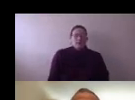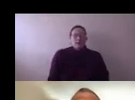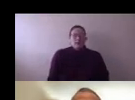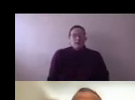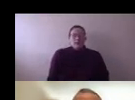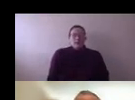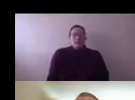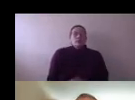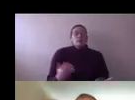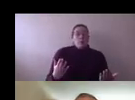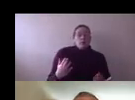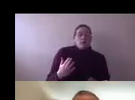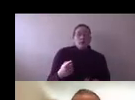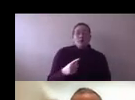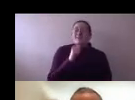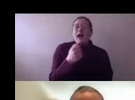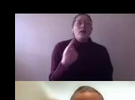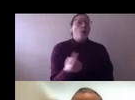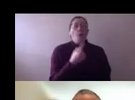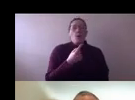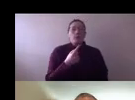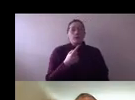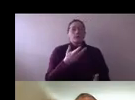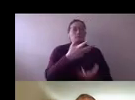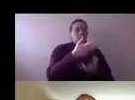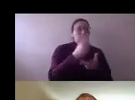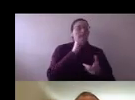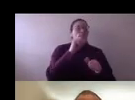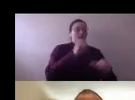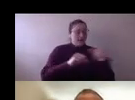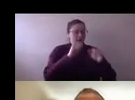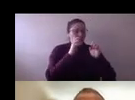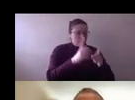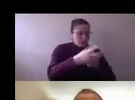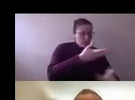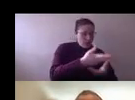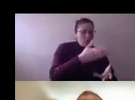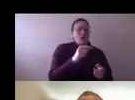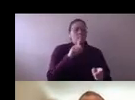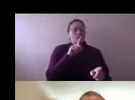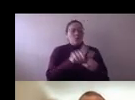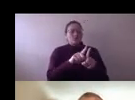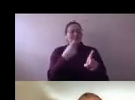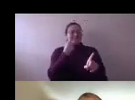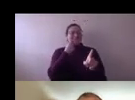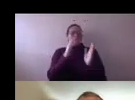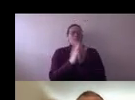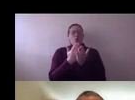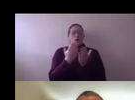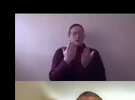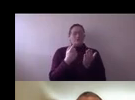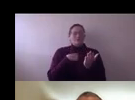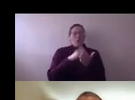So not only did they engage in scientific and educational exchange, but in the recent article, a book chapter that I